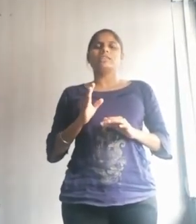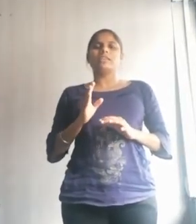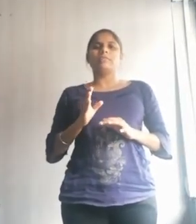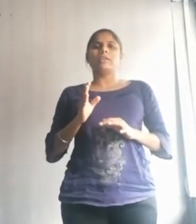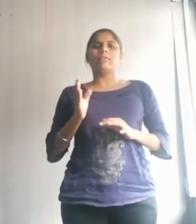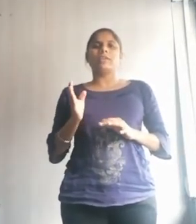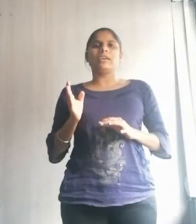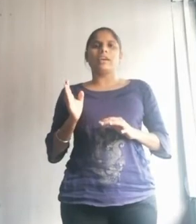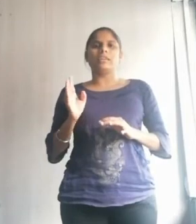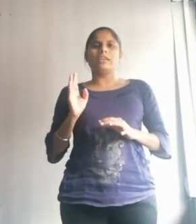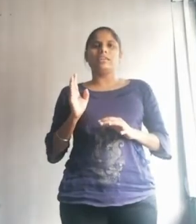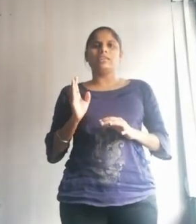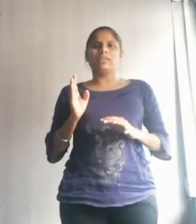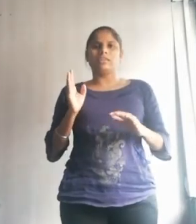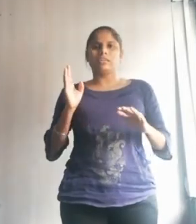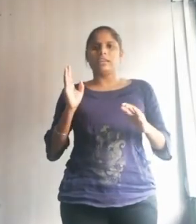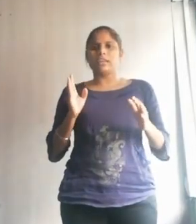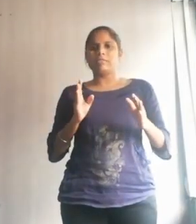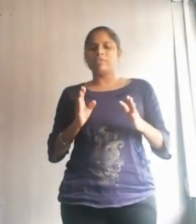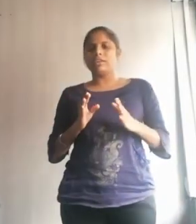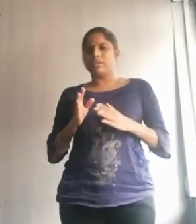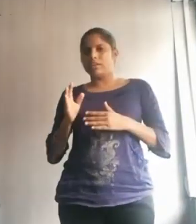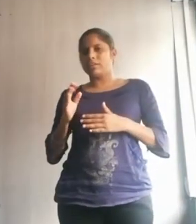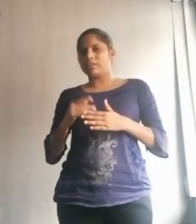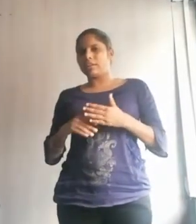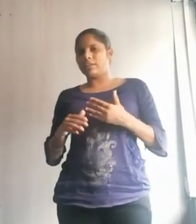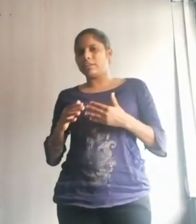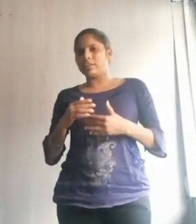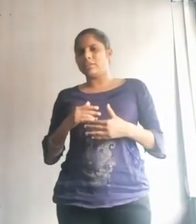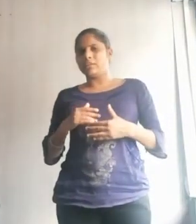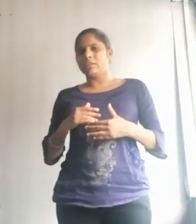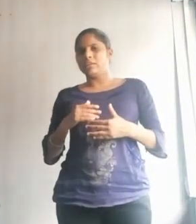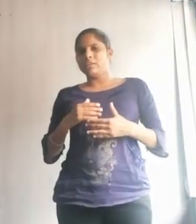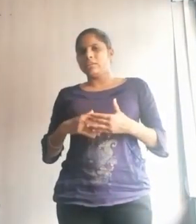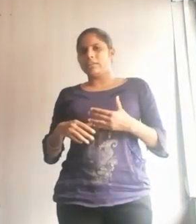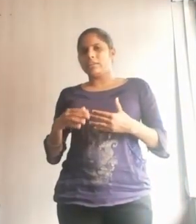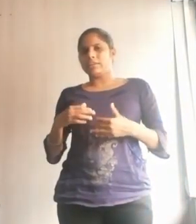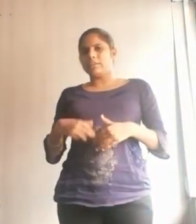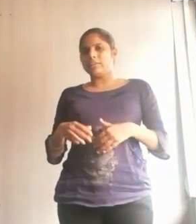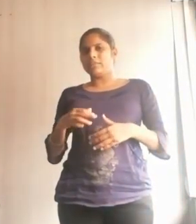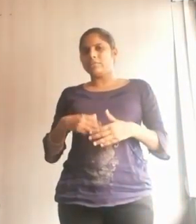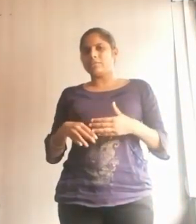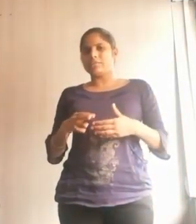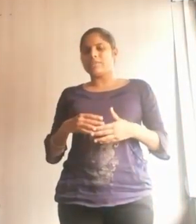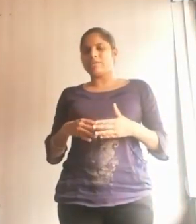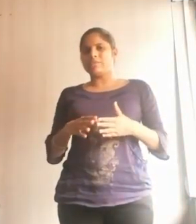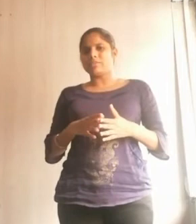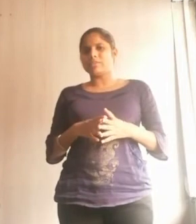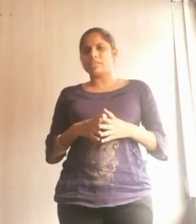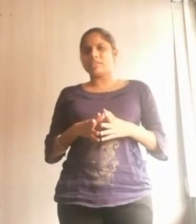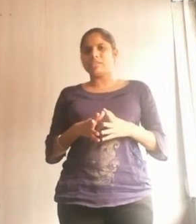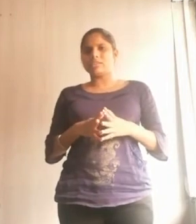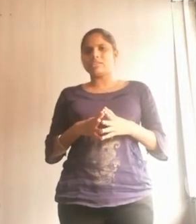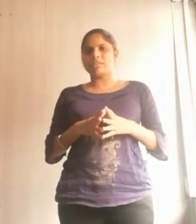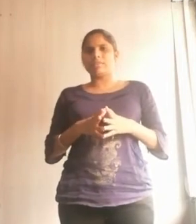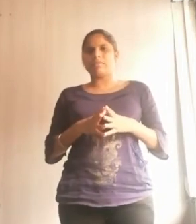Steam API, then they can be iterate in the first in the Steam